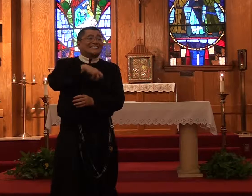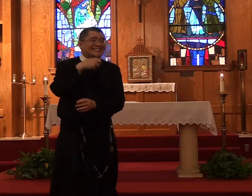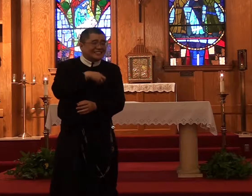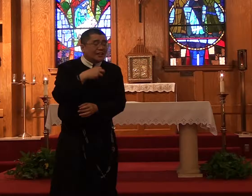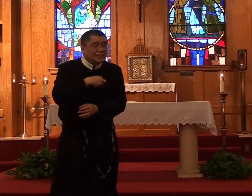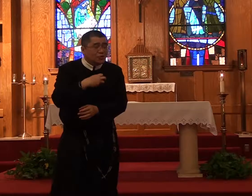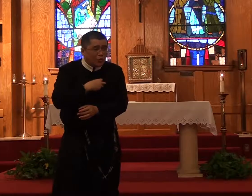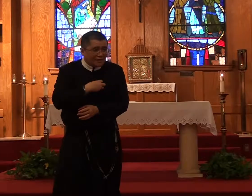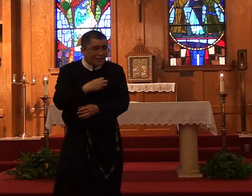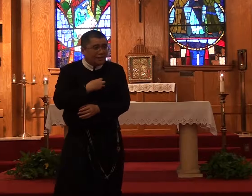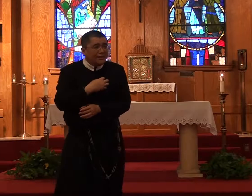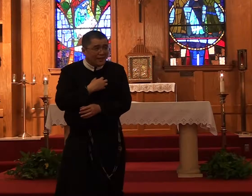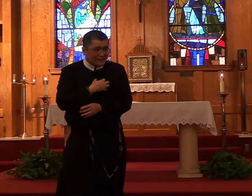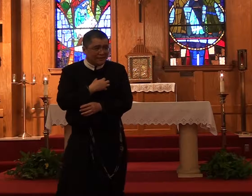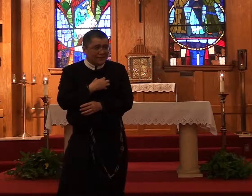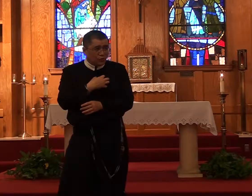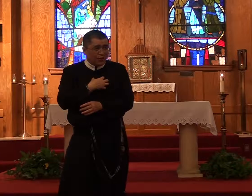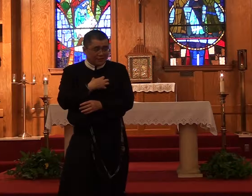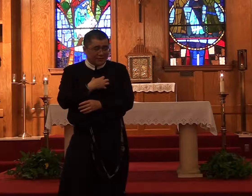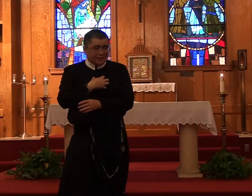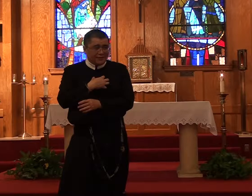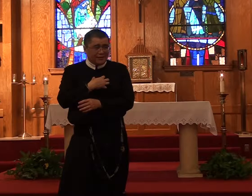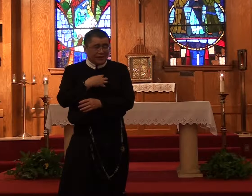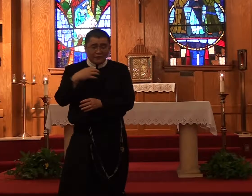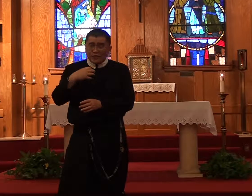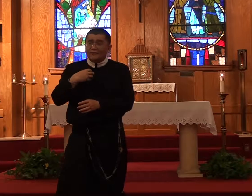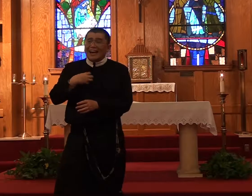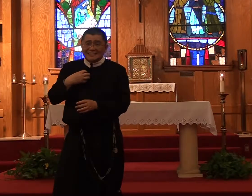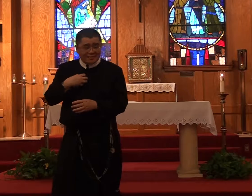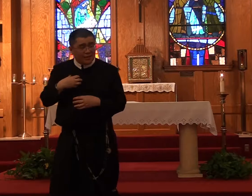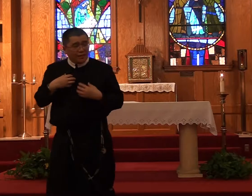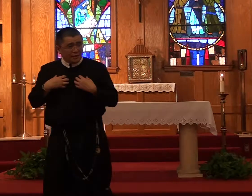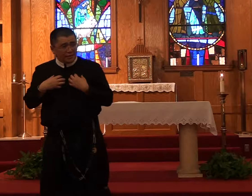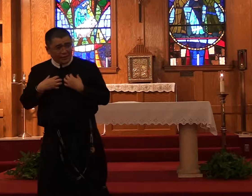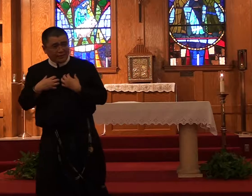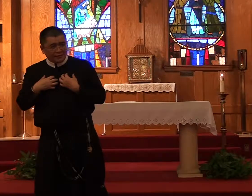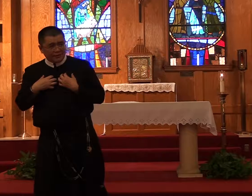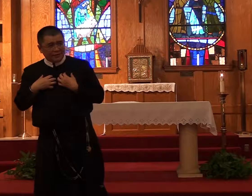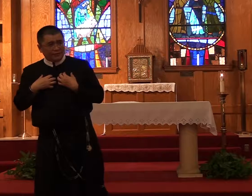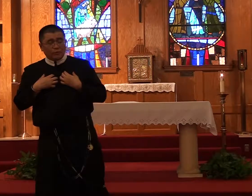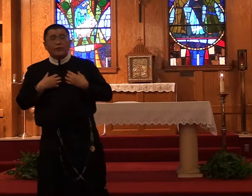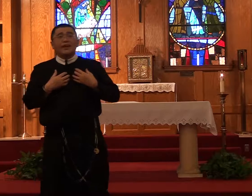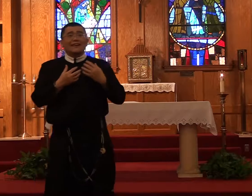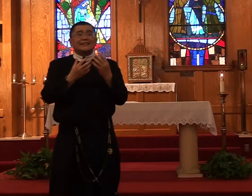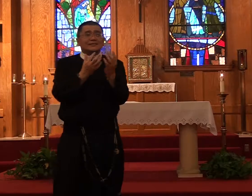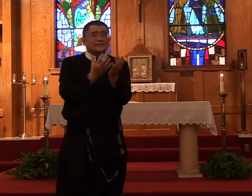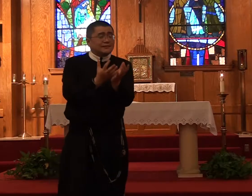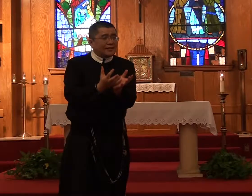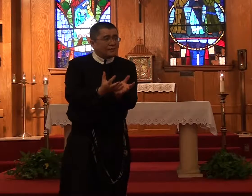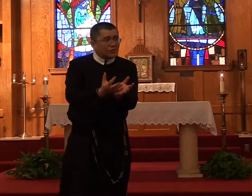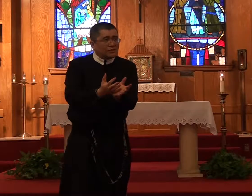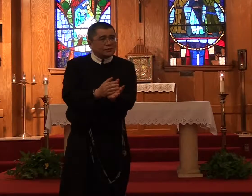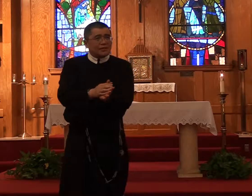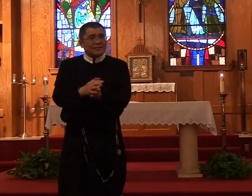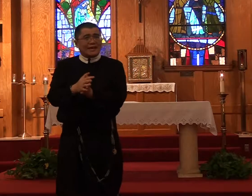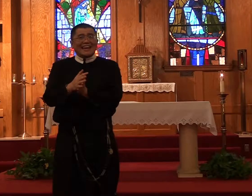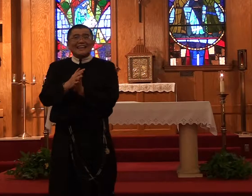access into us, in us, to us. I have to have access here. But we have access to the name of Jesus Christ